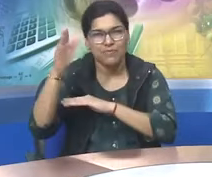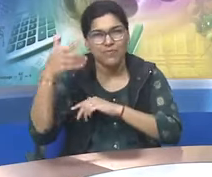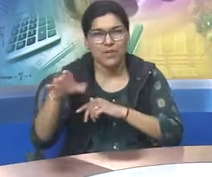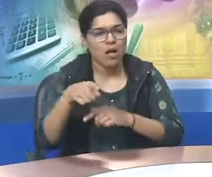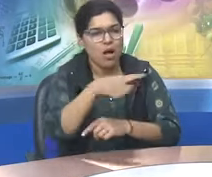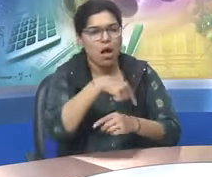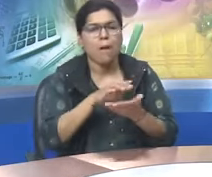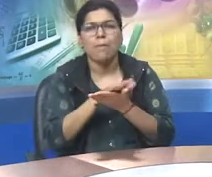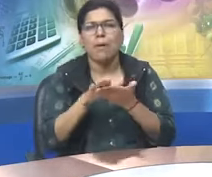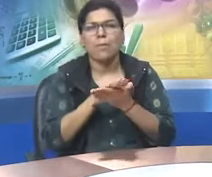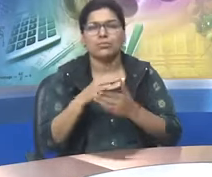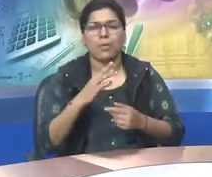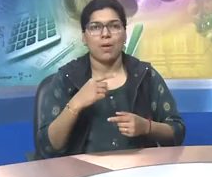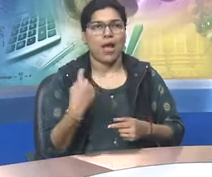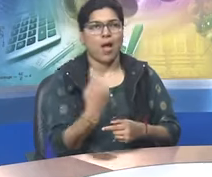So after